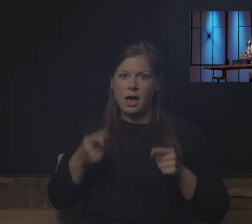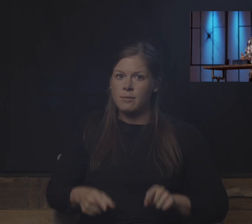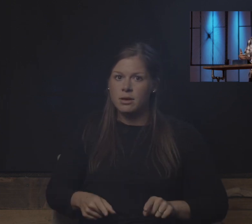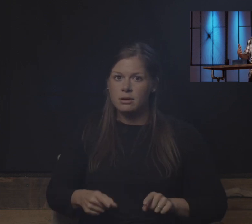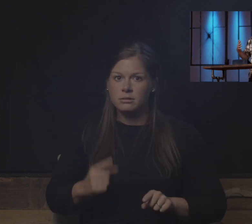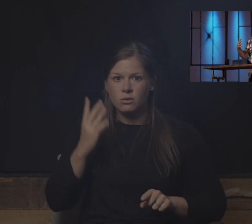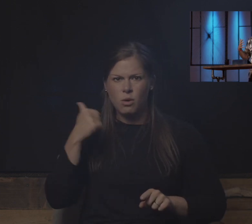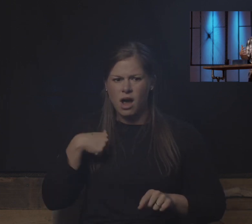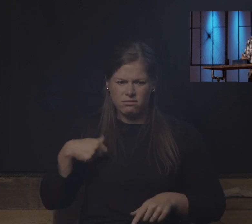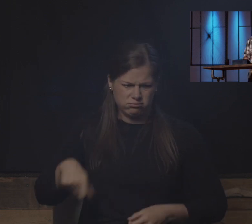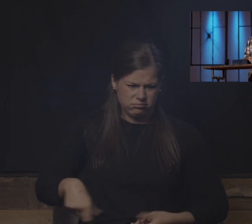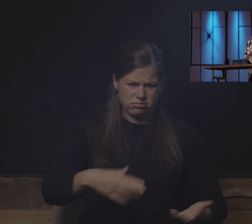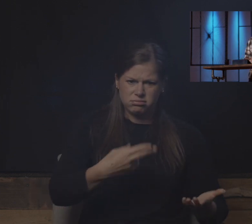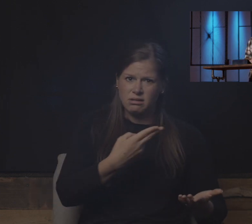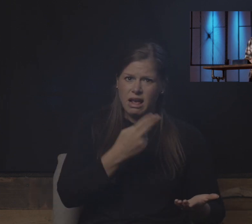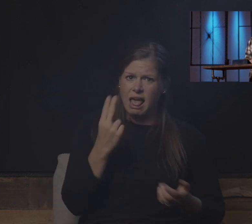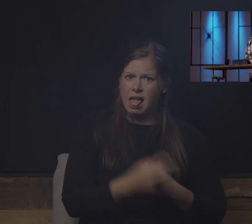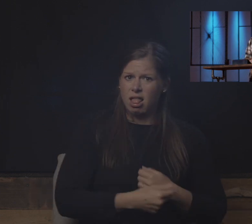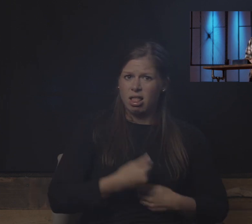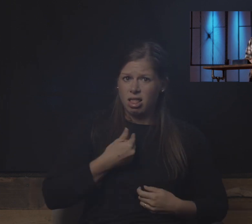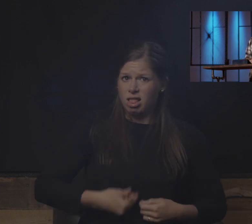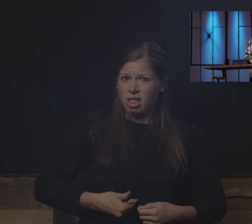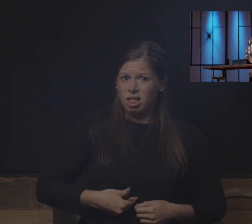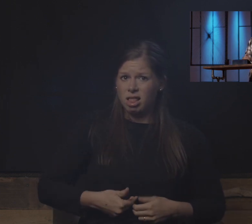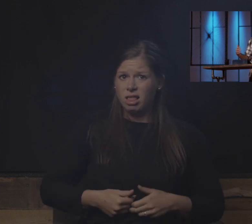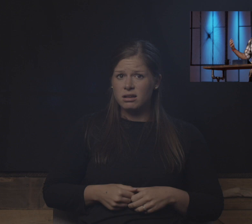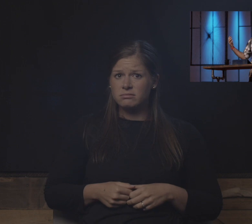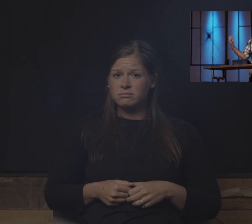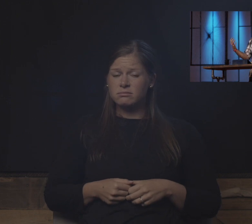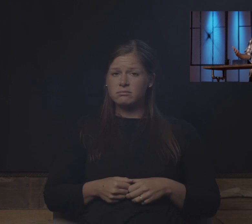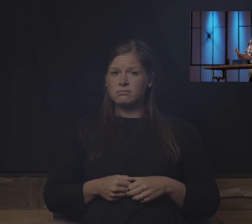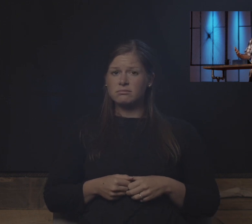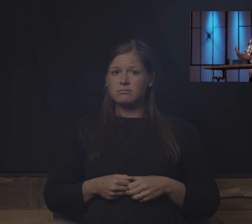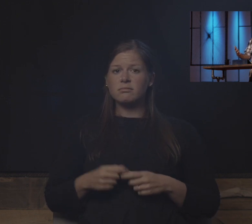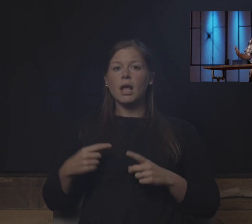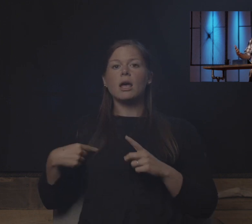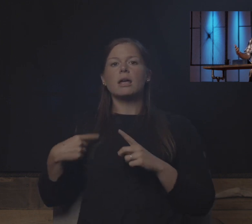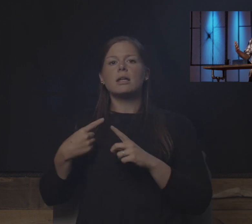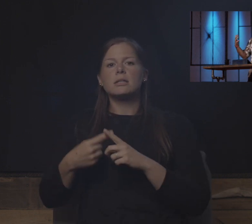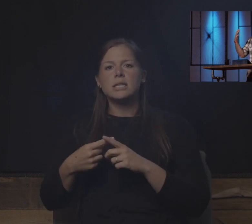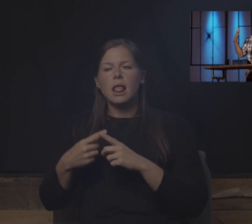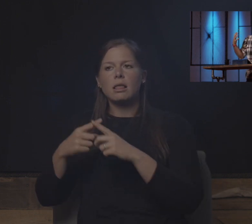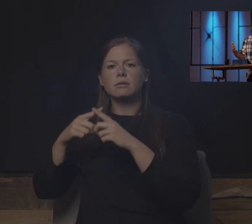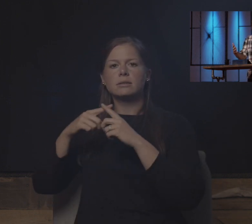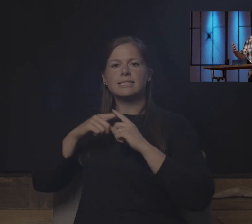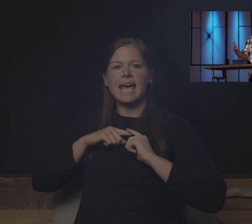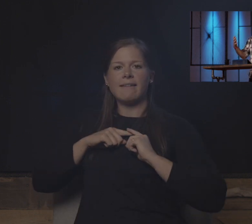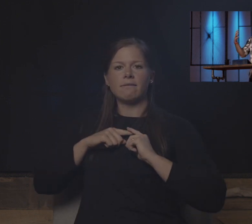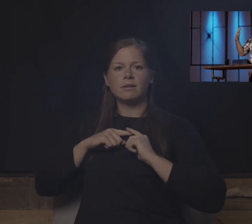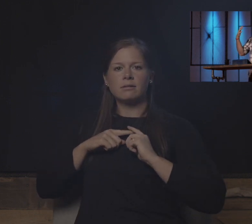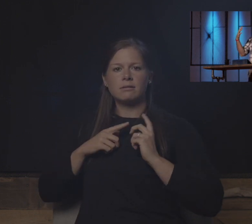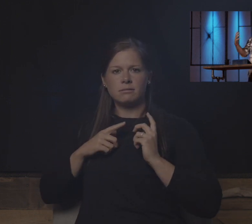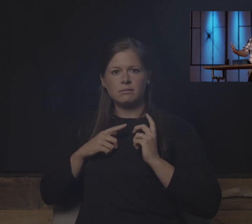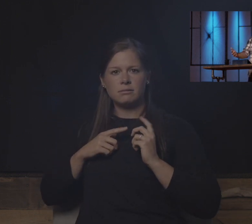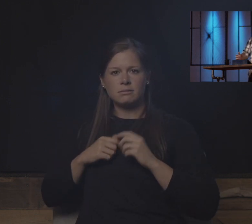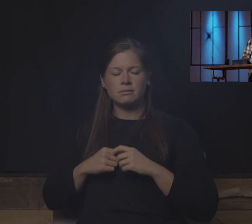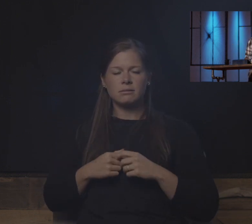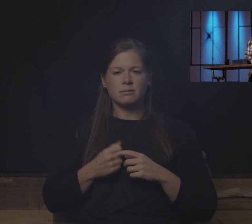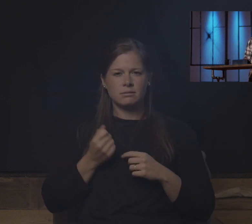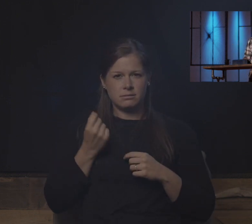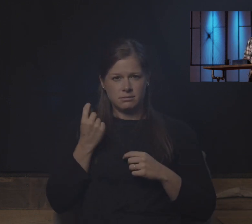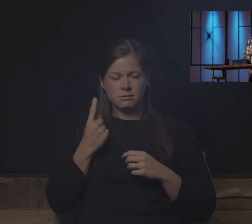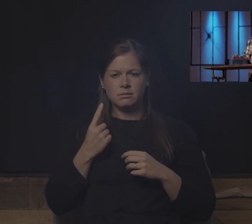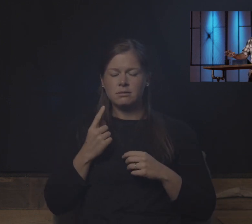people ever. We have the greatest gift in the history of